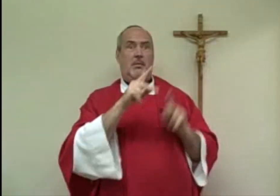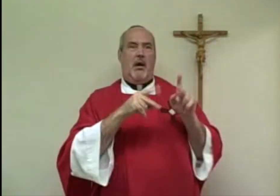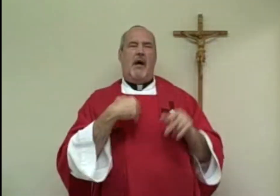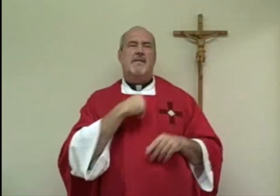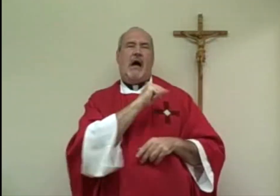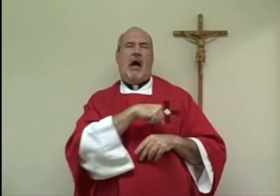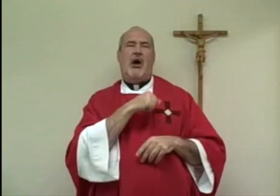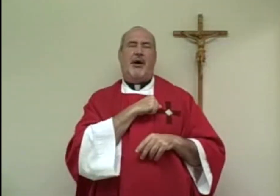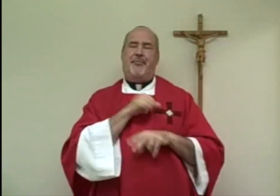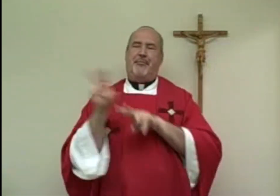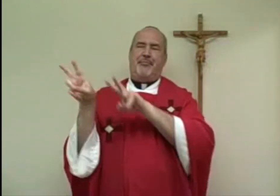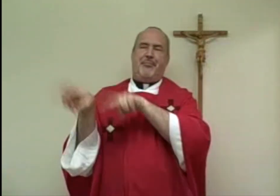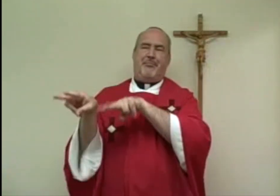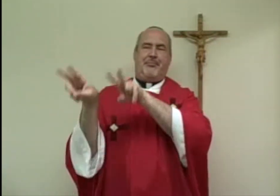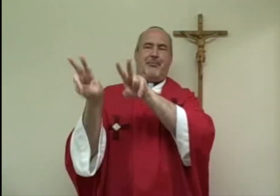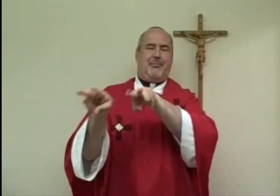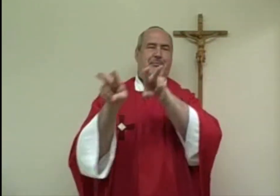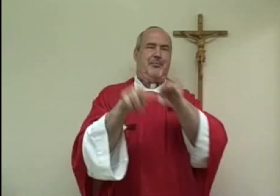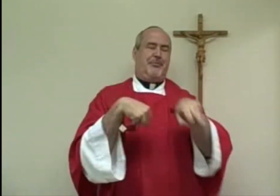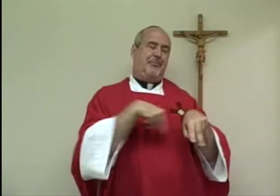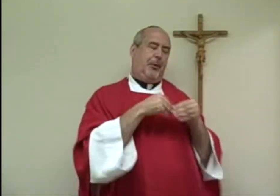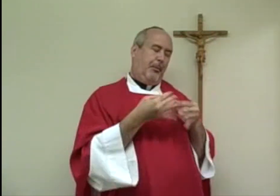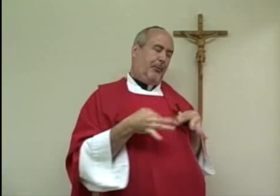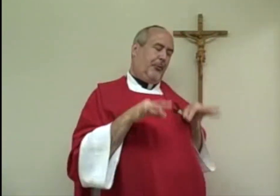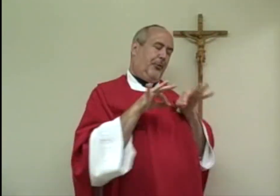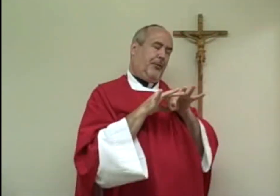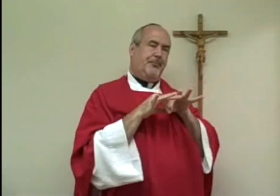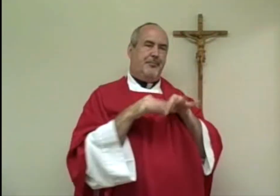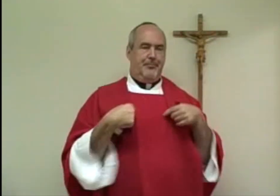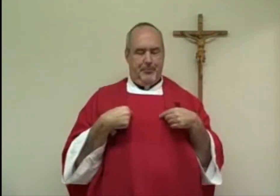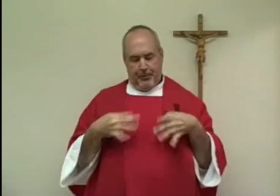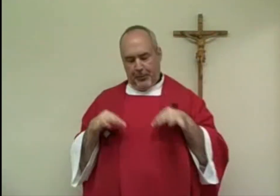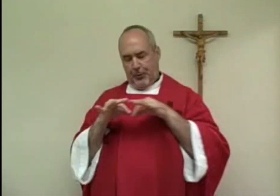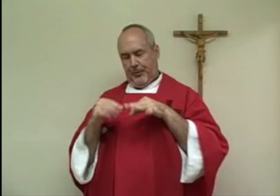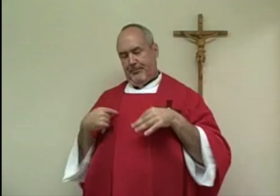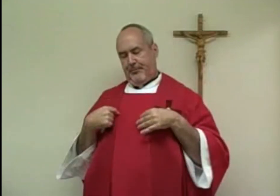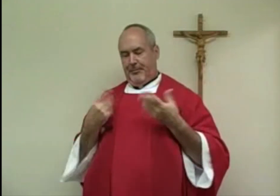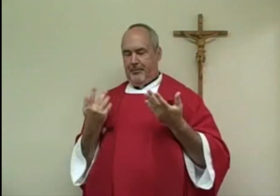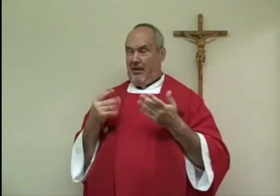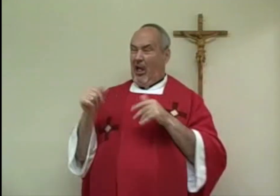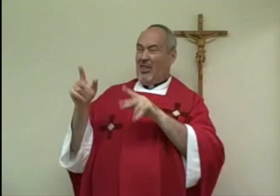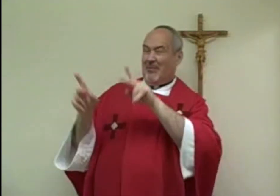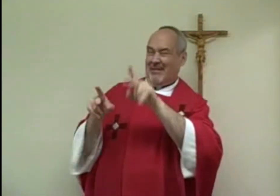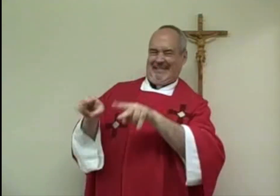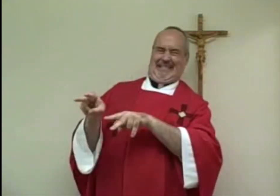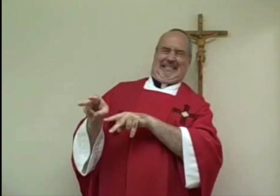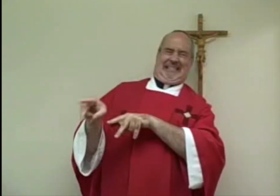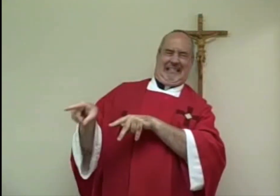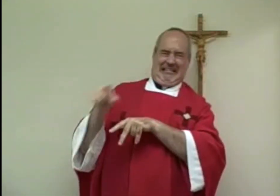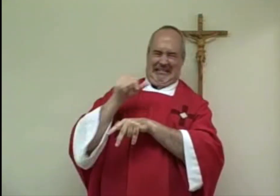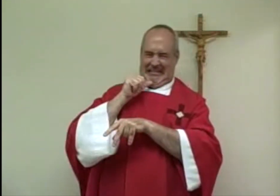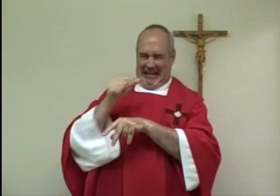Maybe, like those people, we have the attitude that we're important and what we're doing is important,